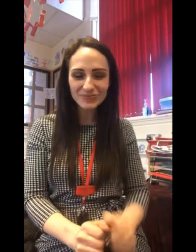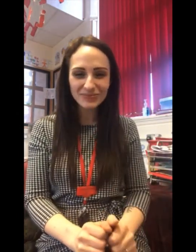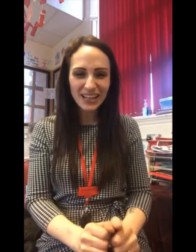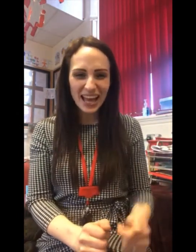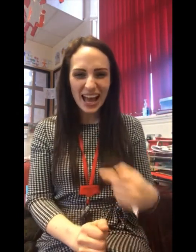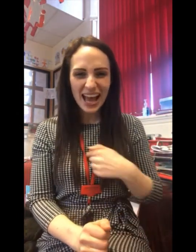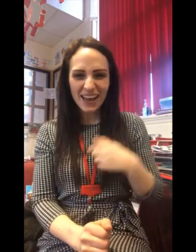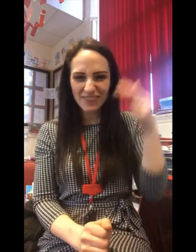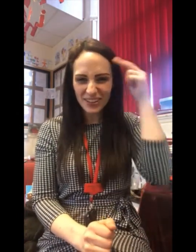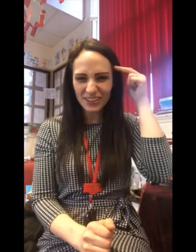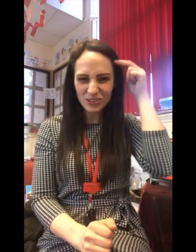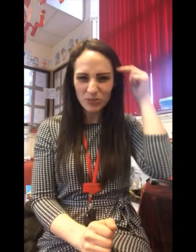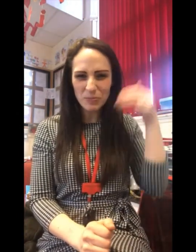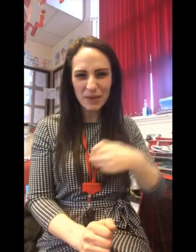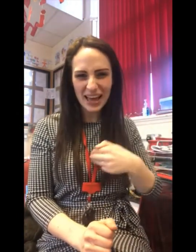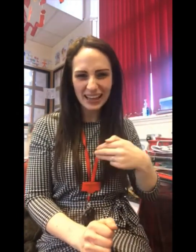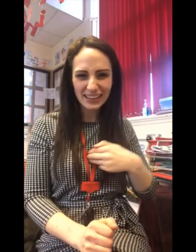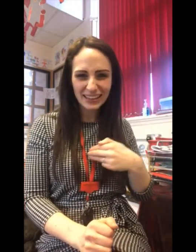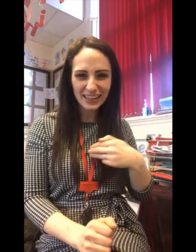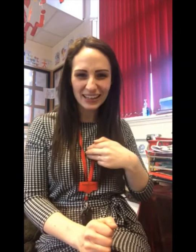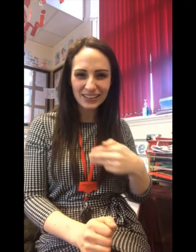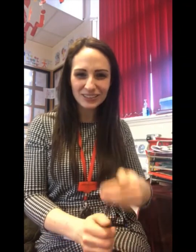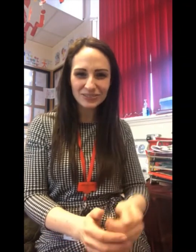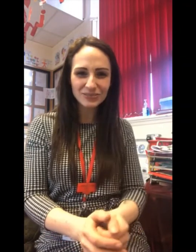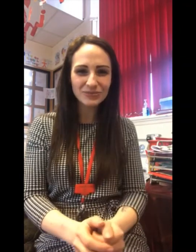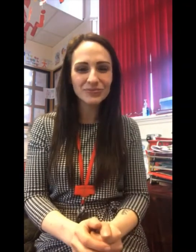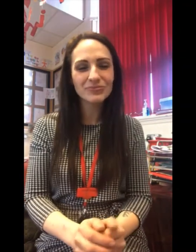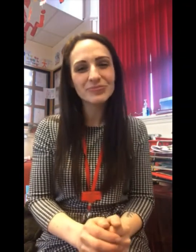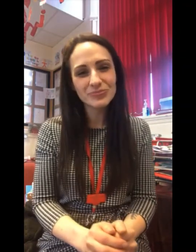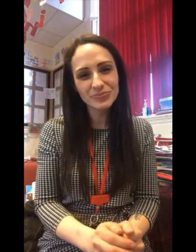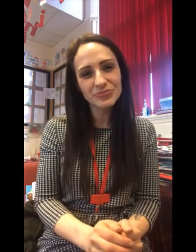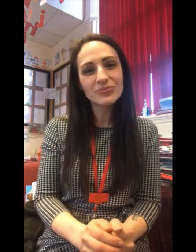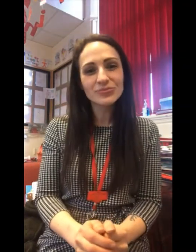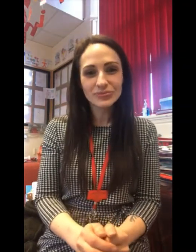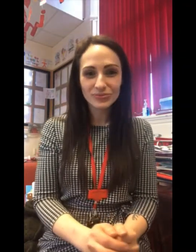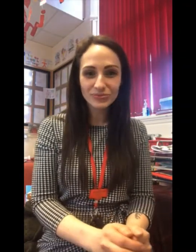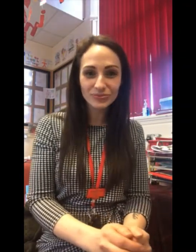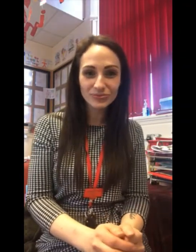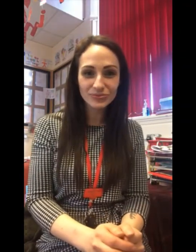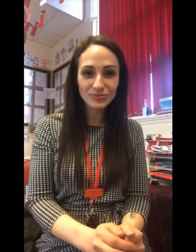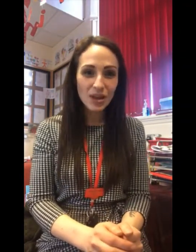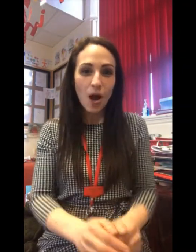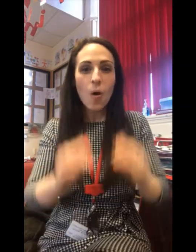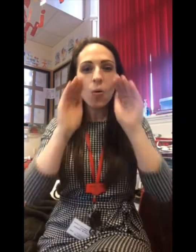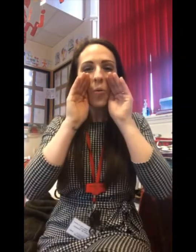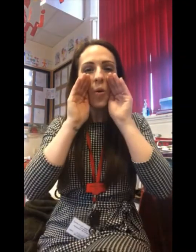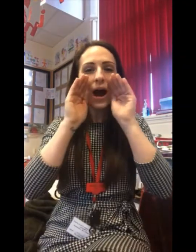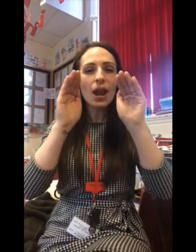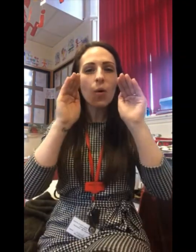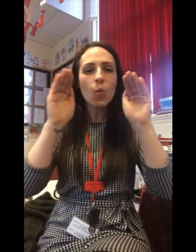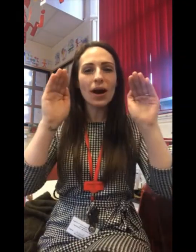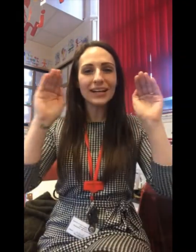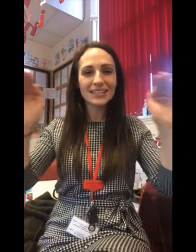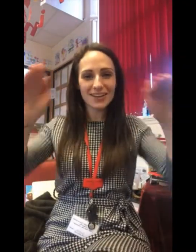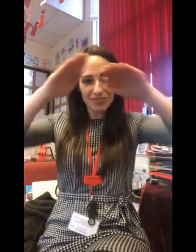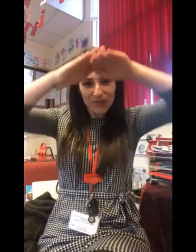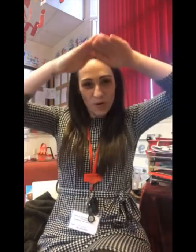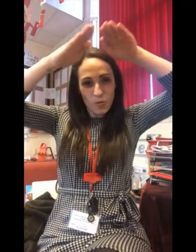Yes, I think to myself, what a wonderful world.